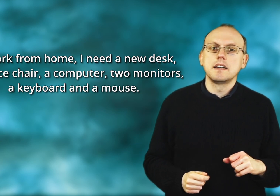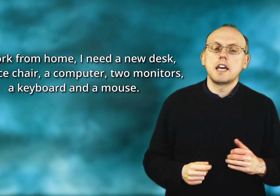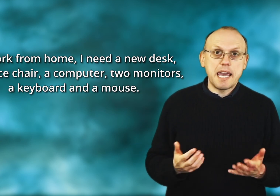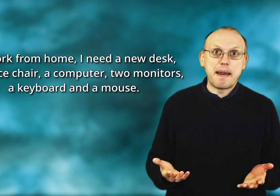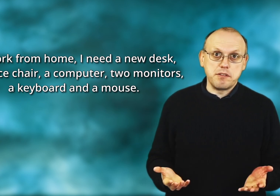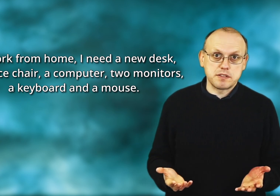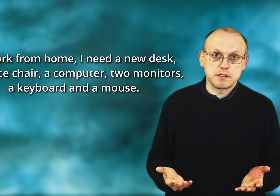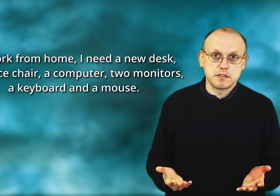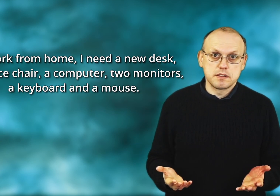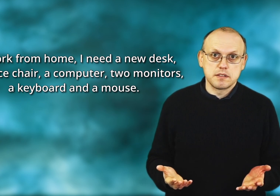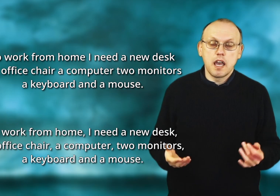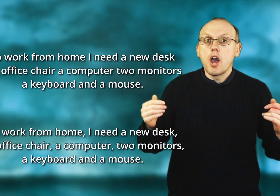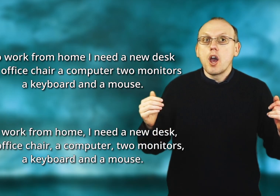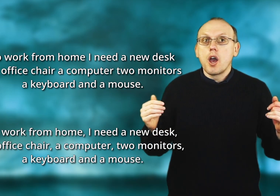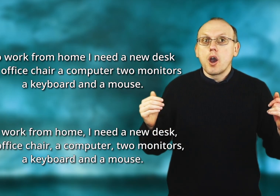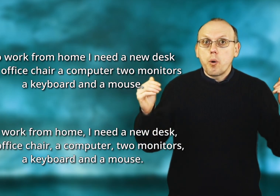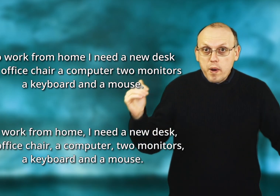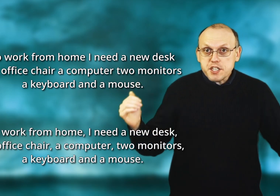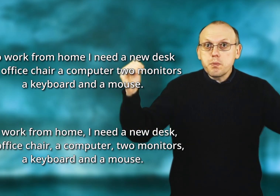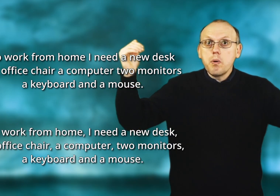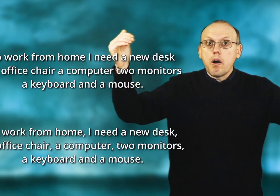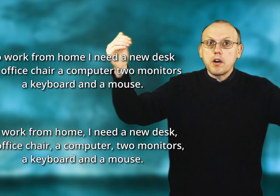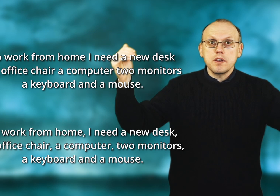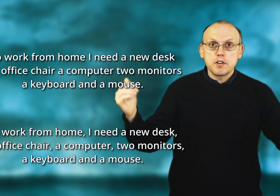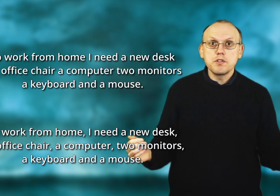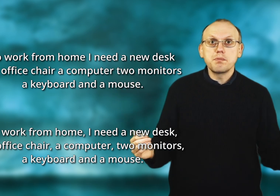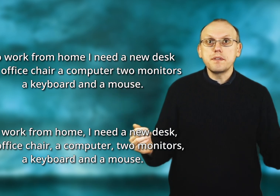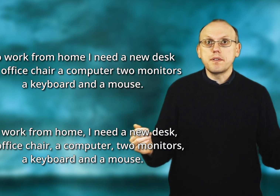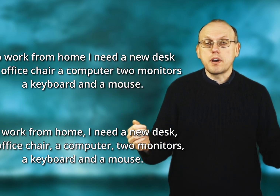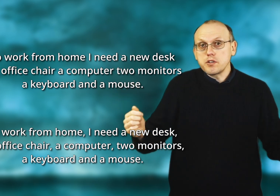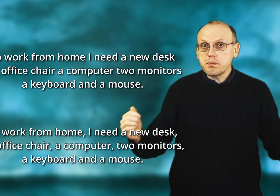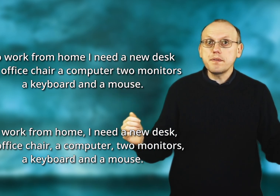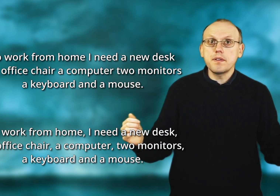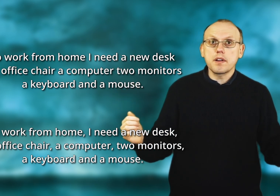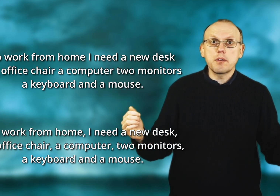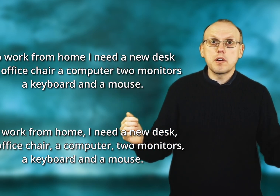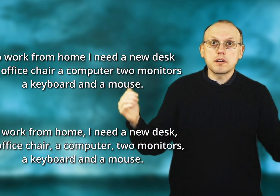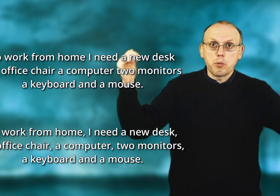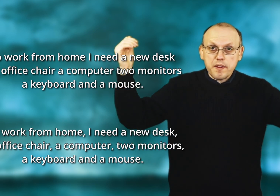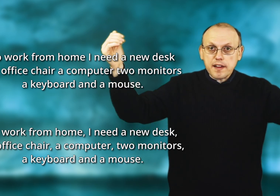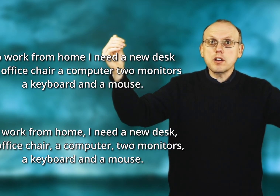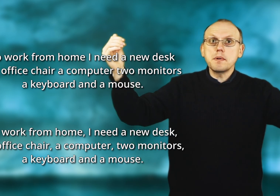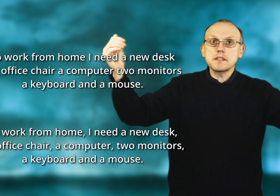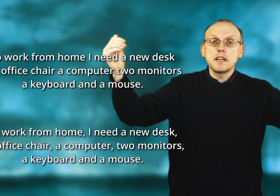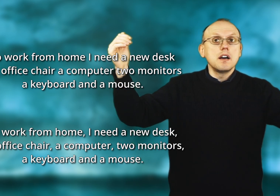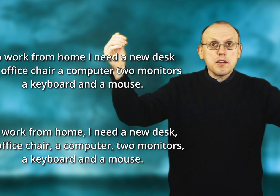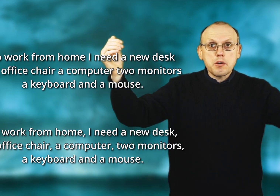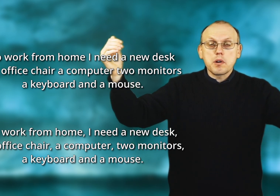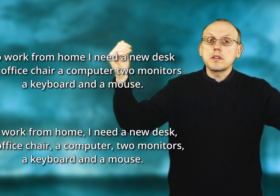a mouse. Which one do you prefer? Do you prefer the one without commas or the one